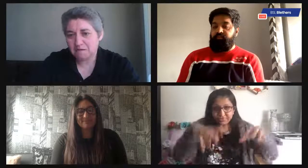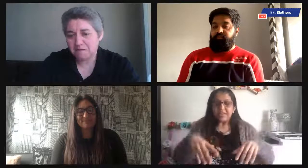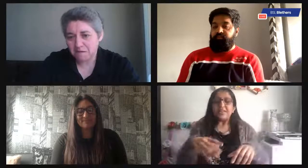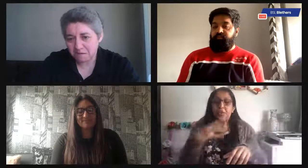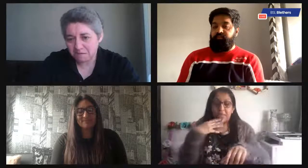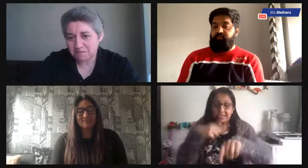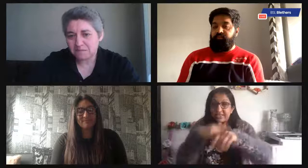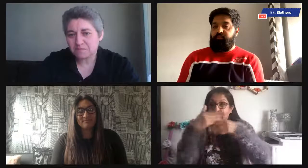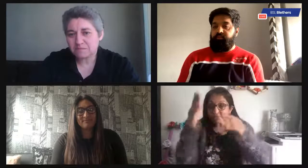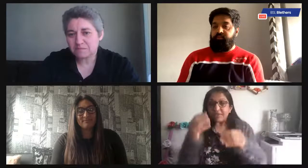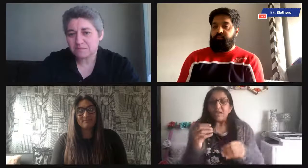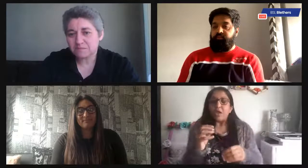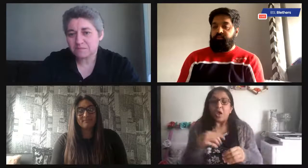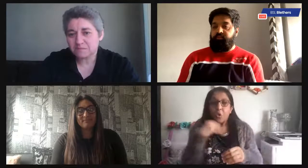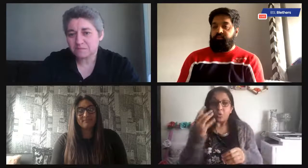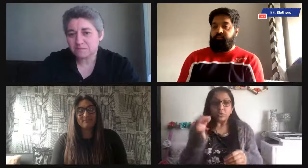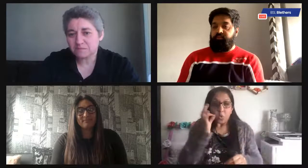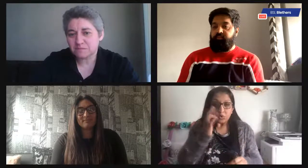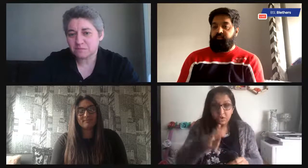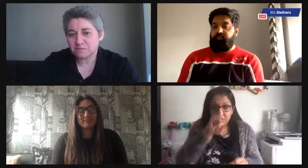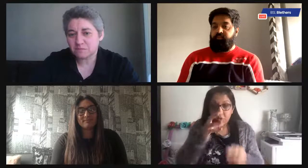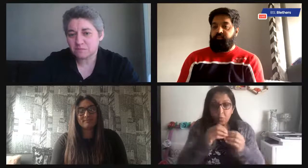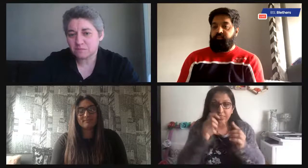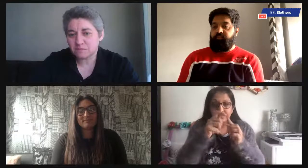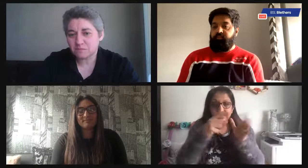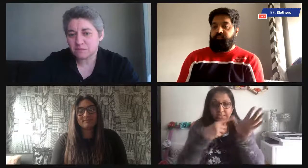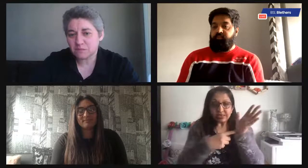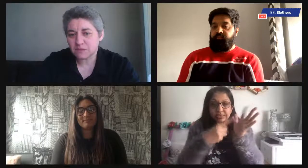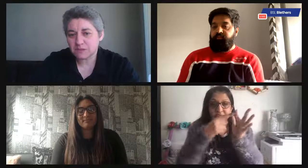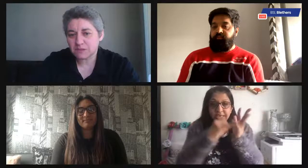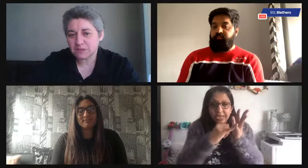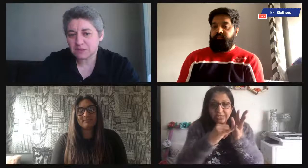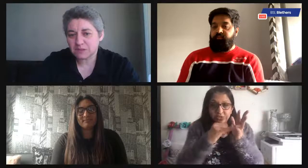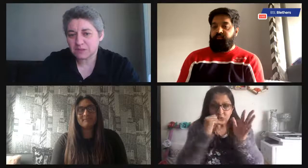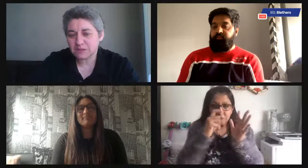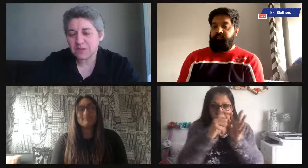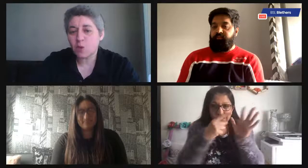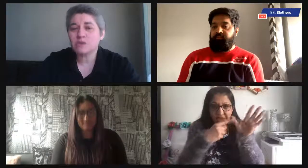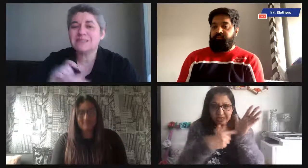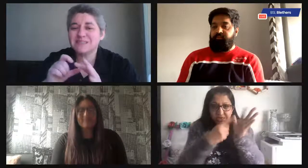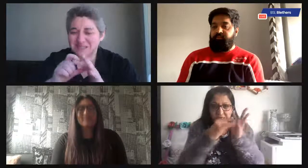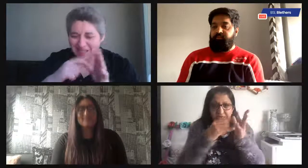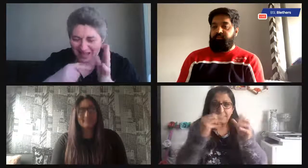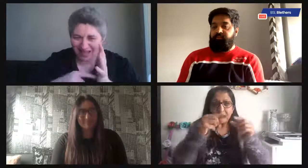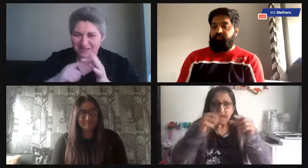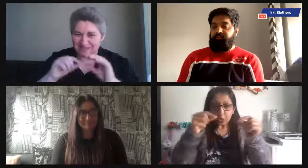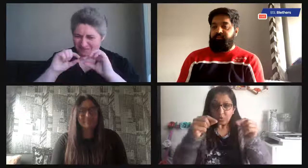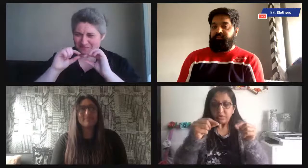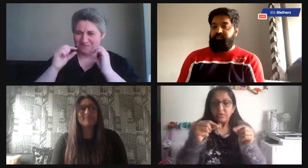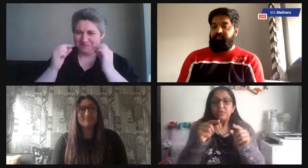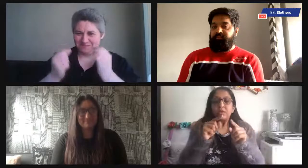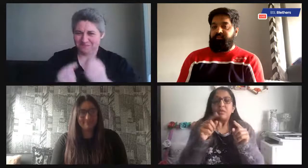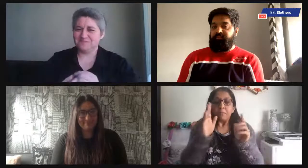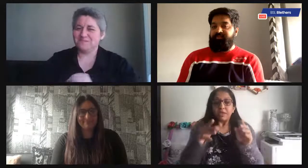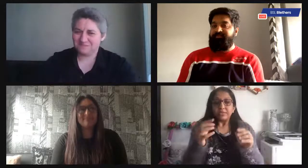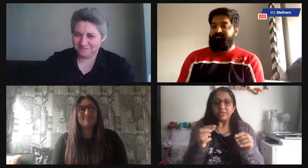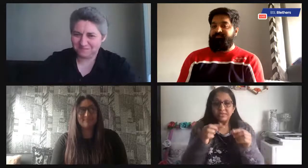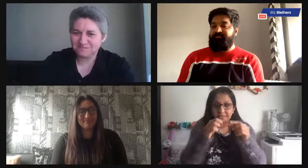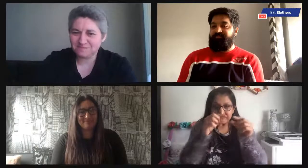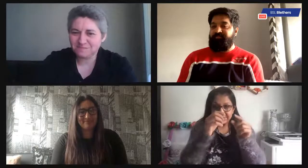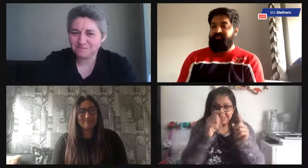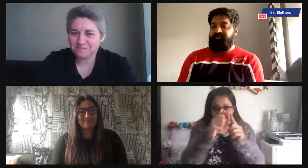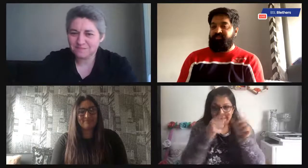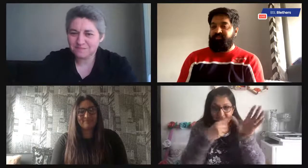the table as a family, and then when it's allowed to open, we always open up with some dates and some